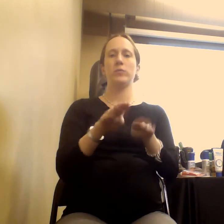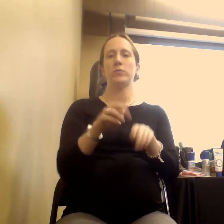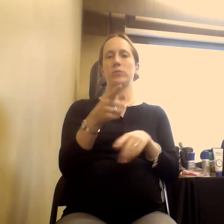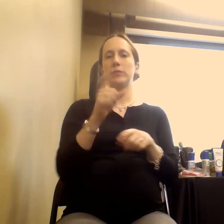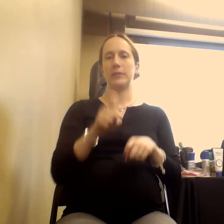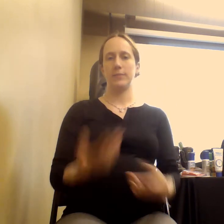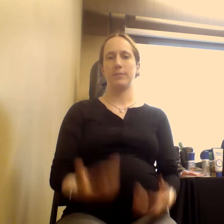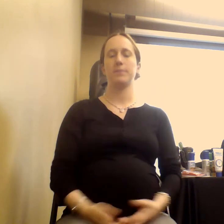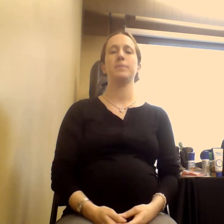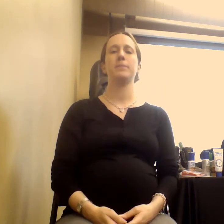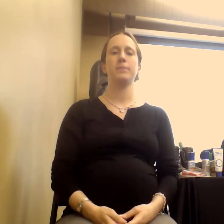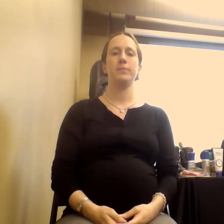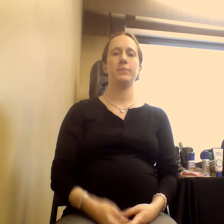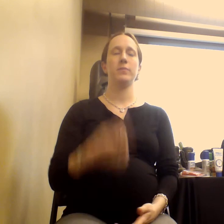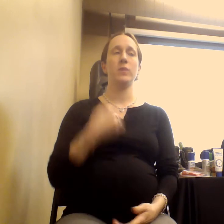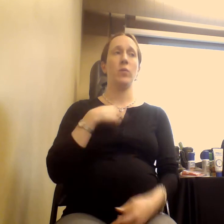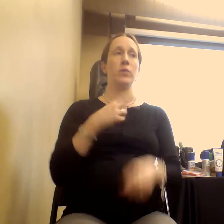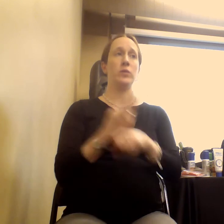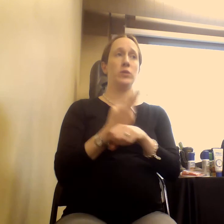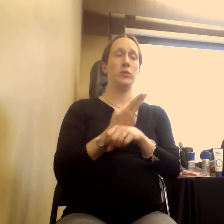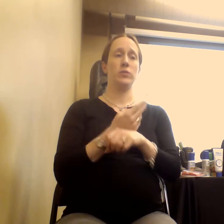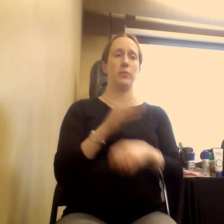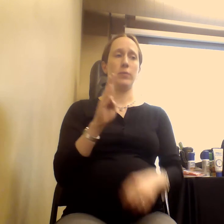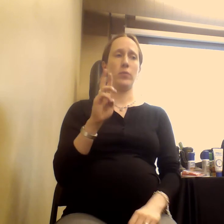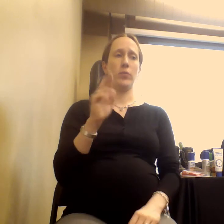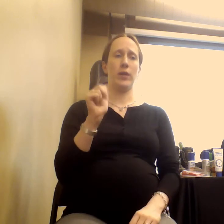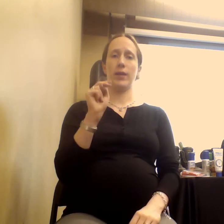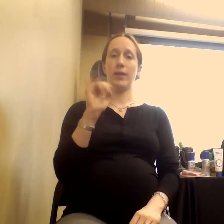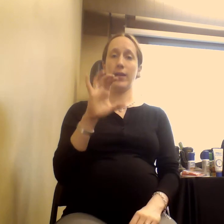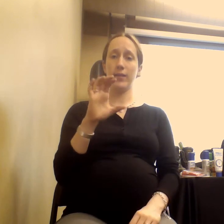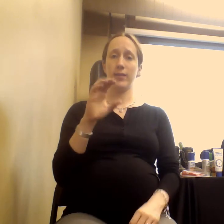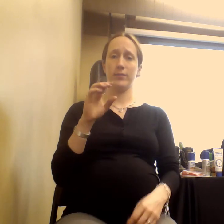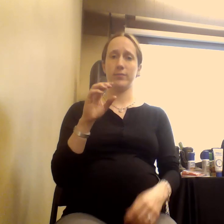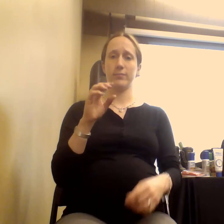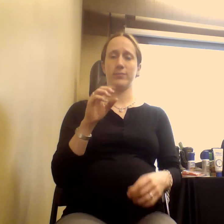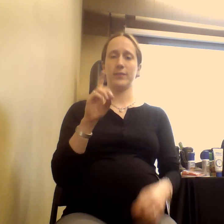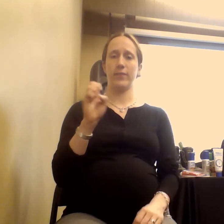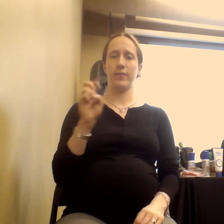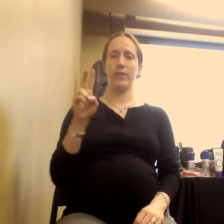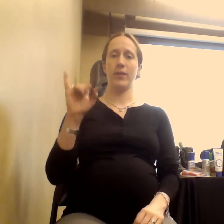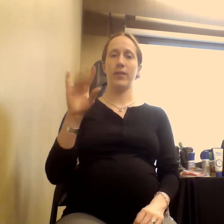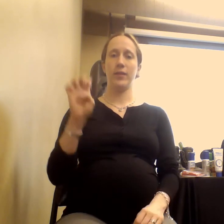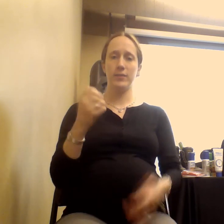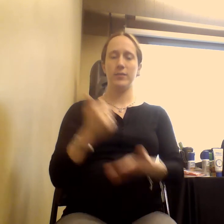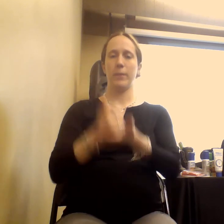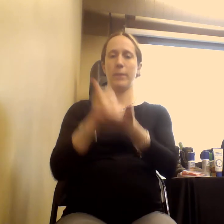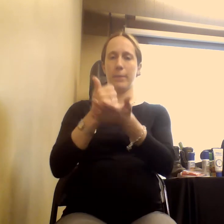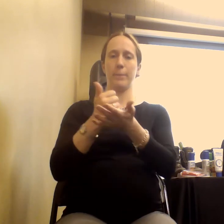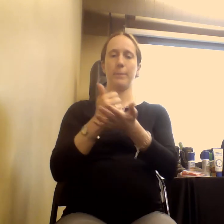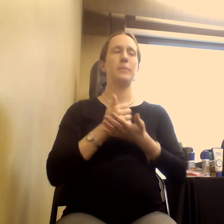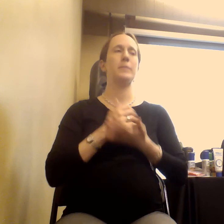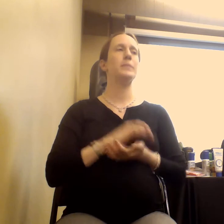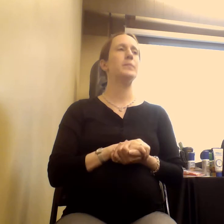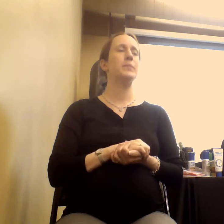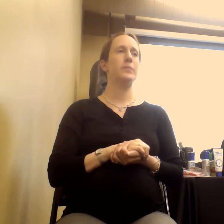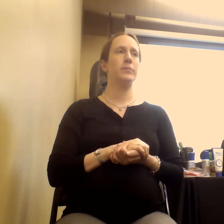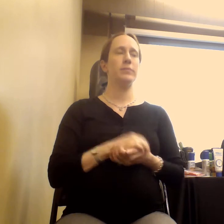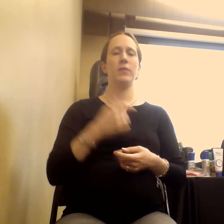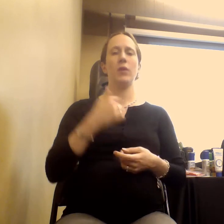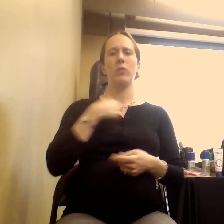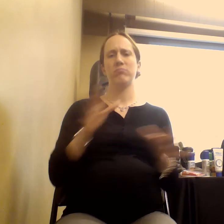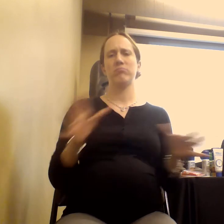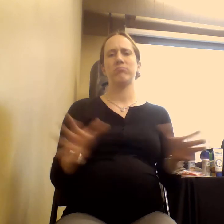We will use a Brannick device to help us figure all this out. And this basically, we encourage you to come towards the end of